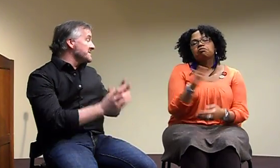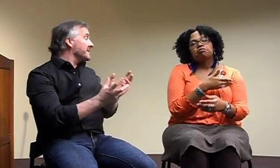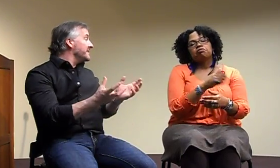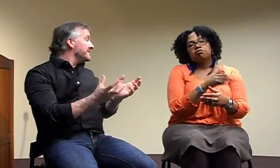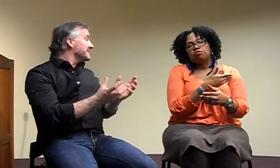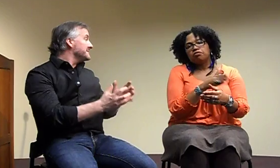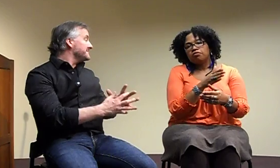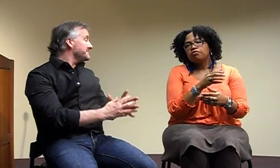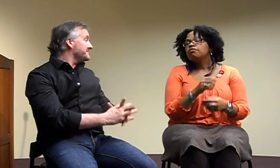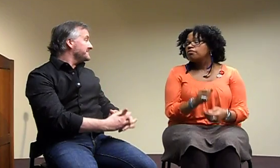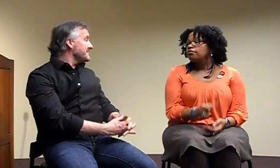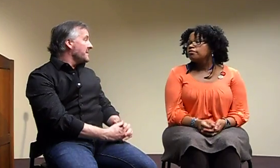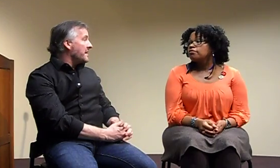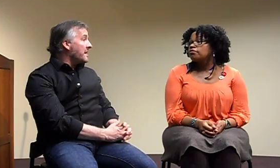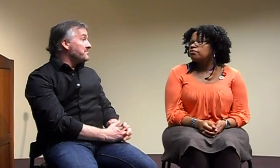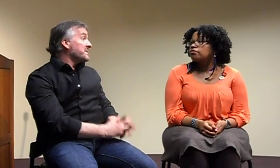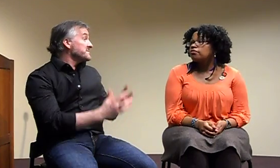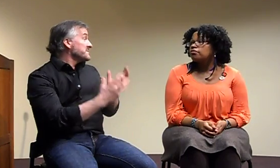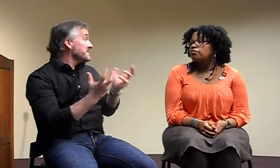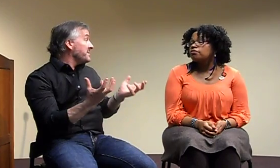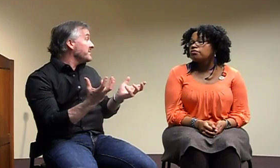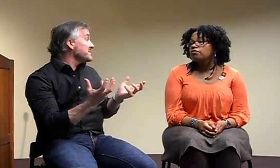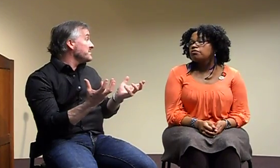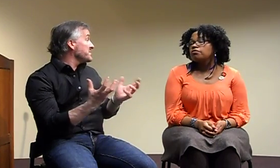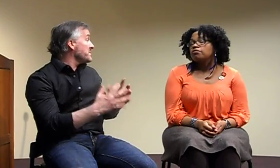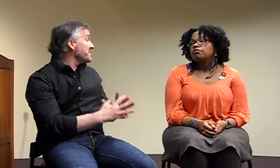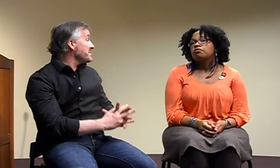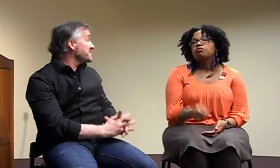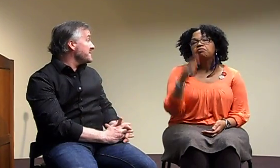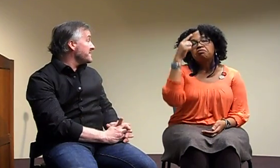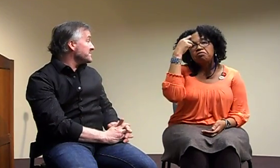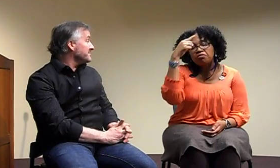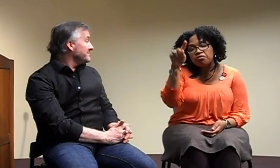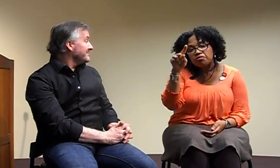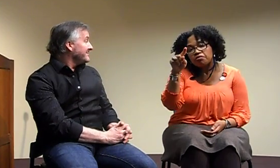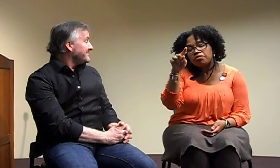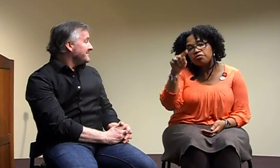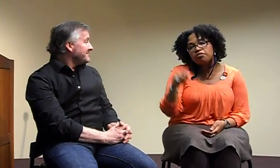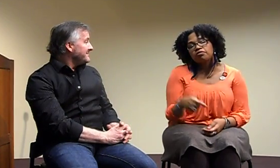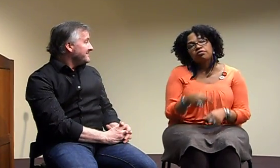Musically, because it was the period in which I became a teenager.